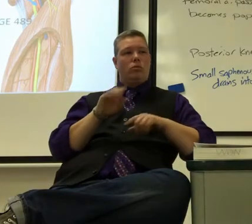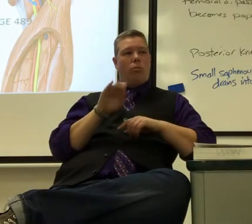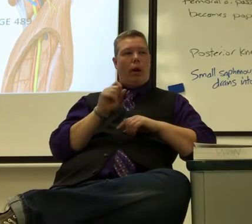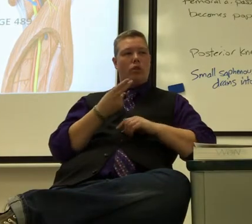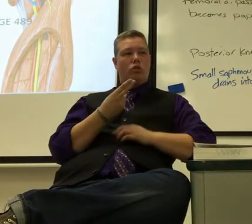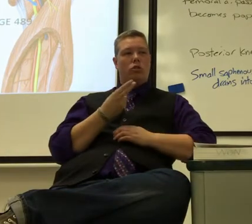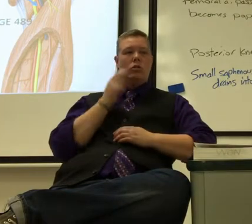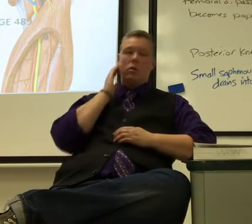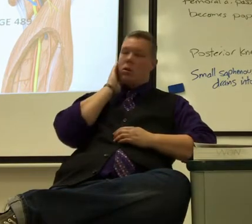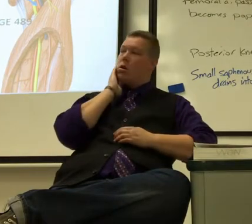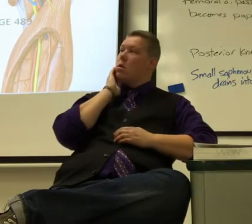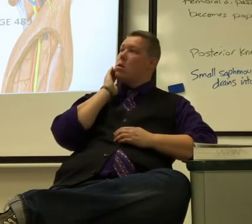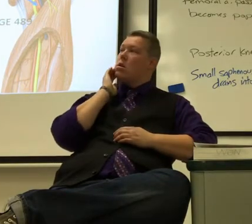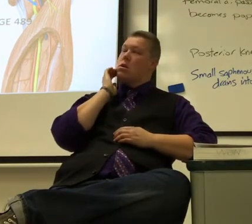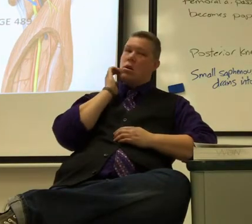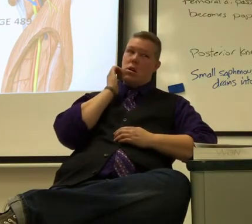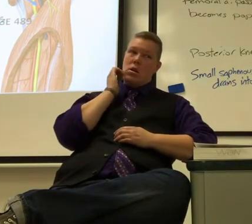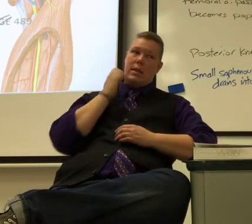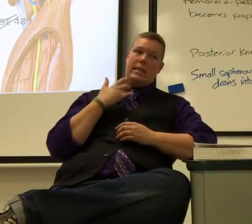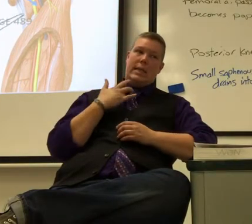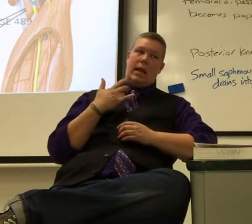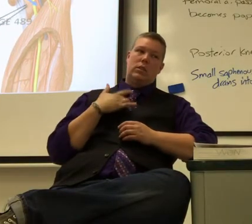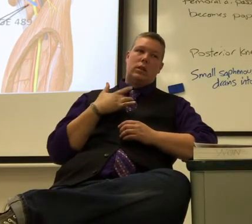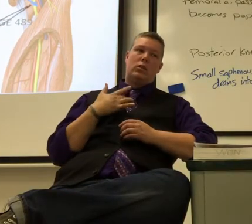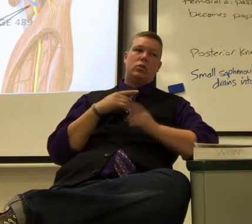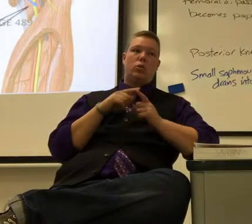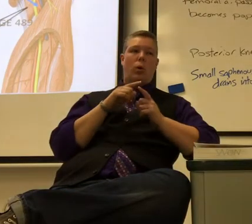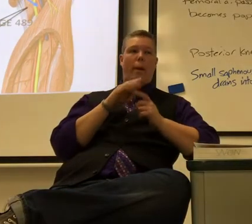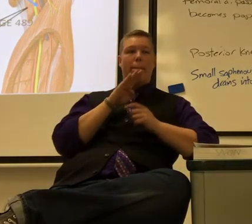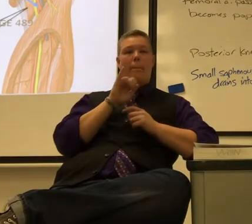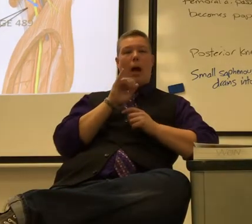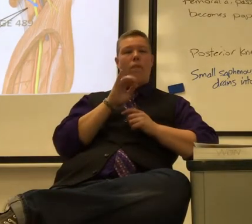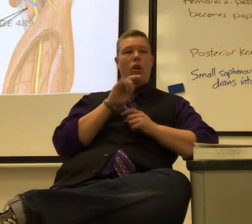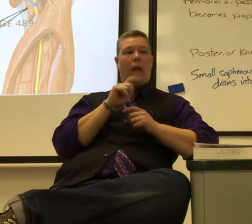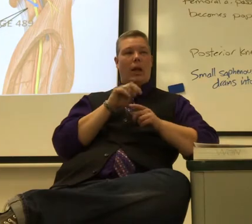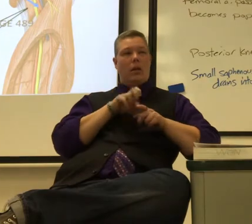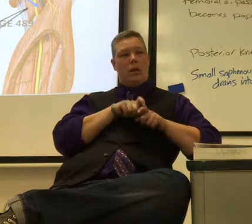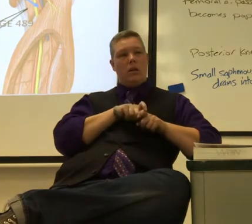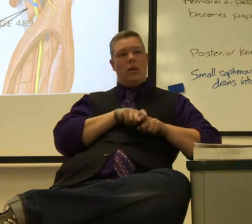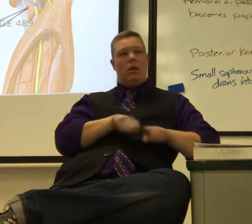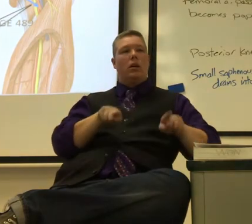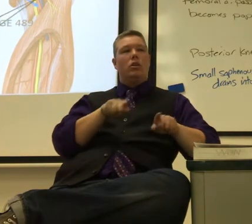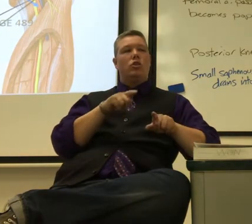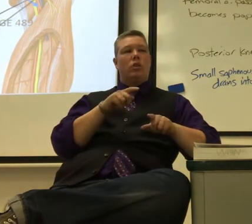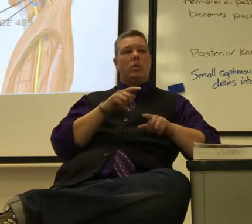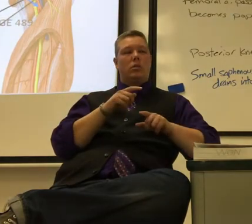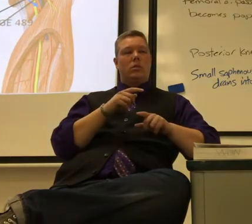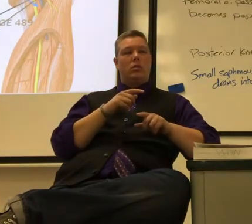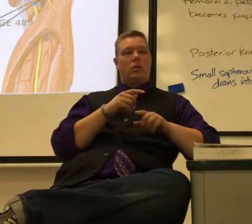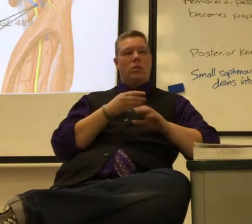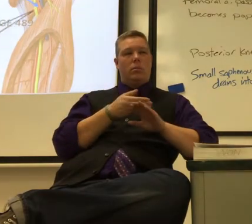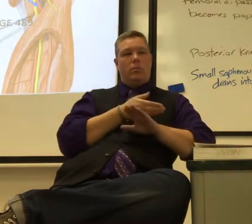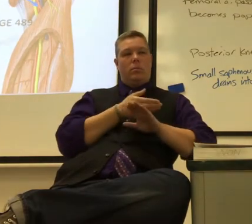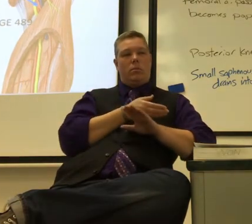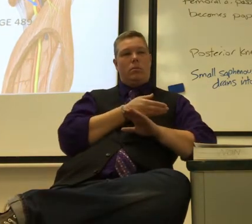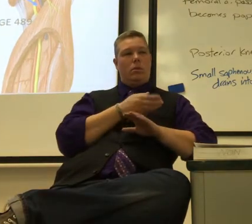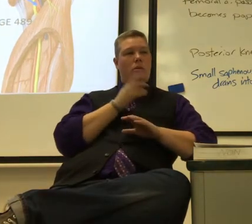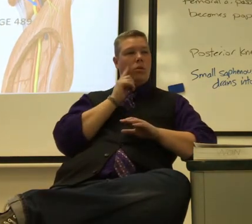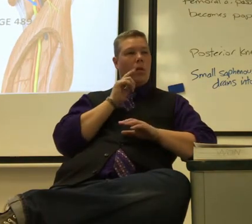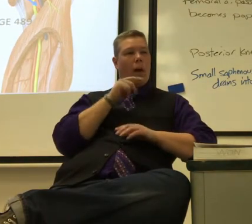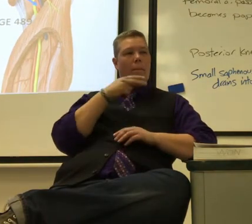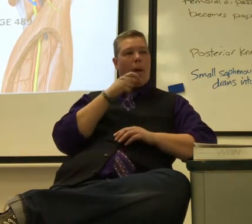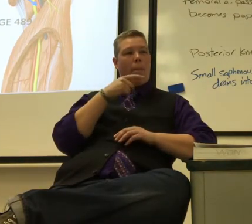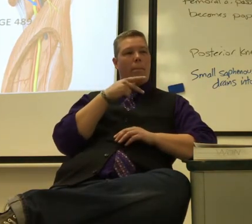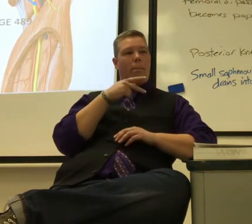It tends to bifurcate just inferior to the popliteus muscle. So the popliteus muscle can be